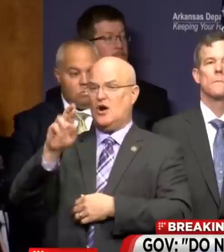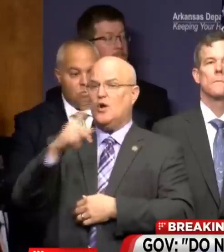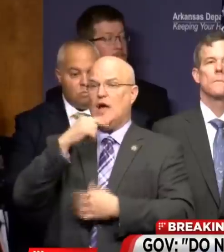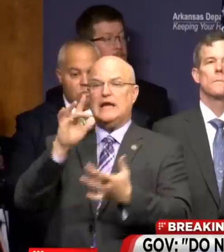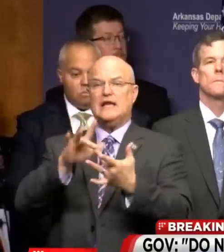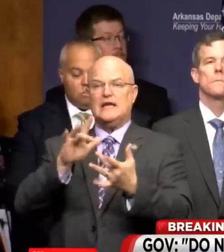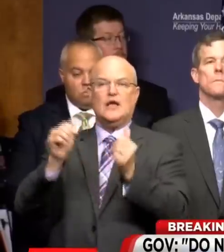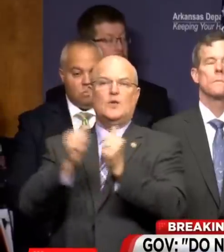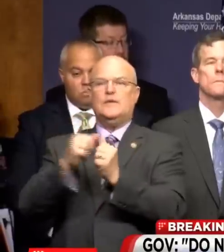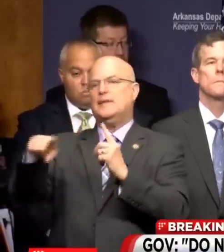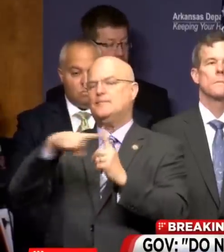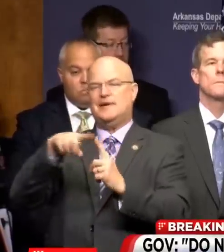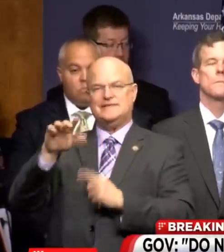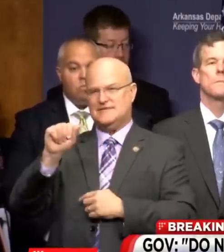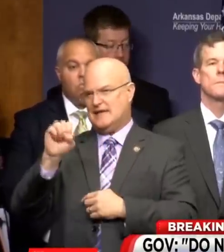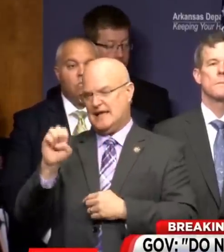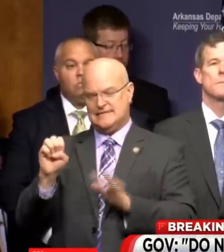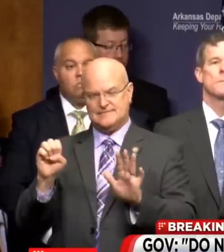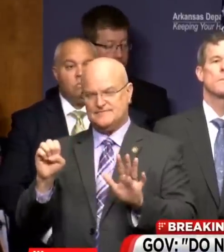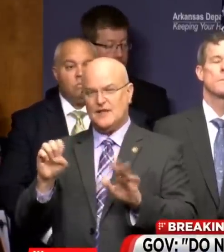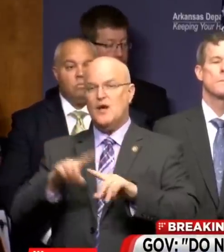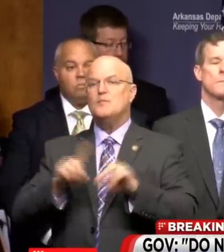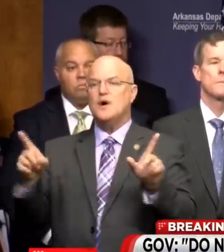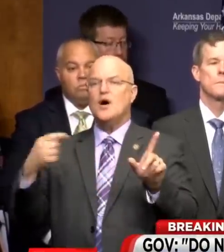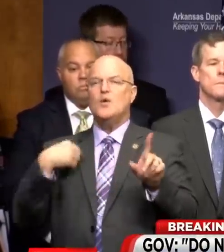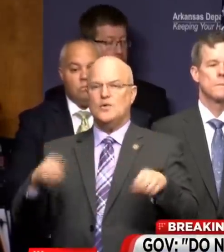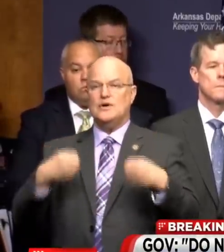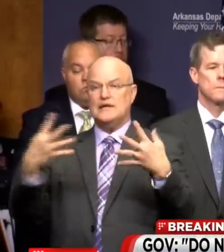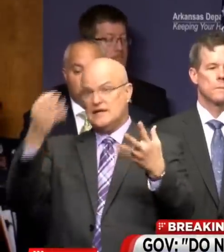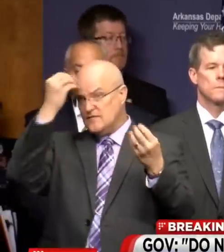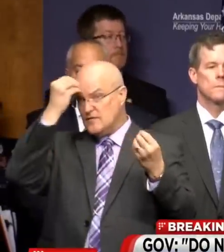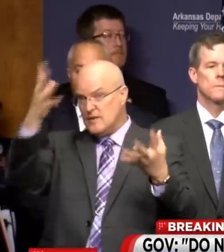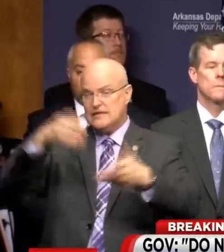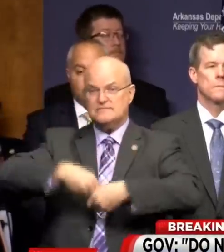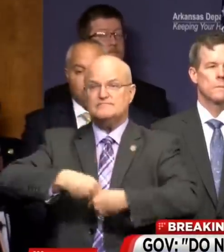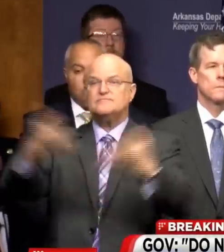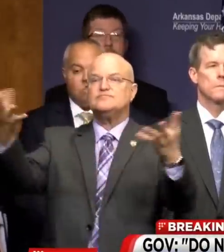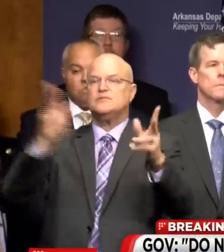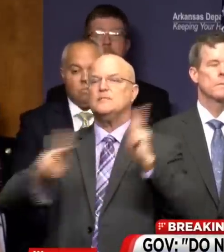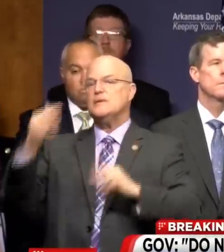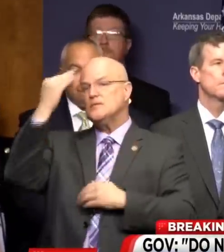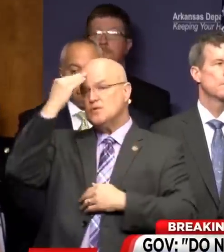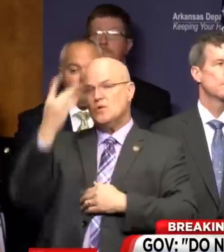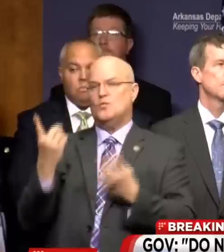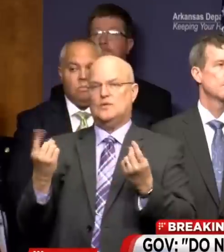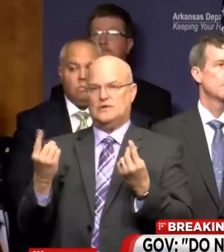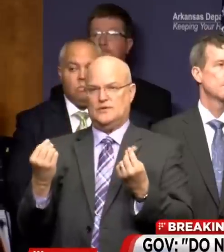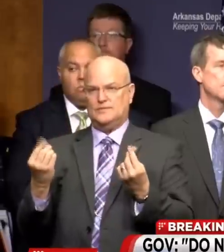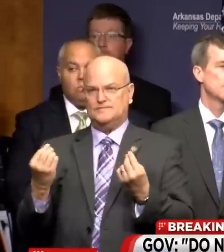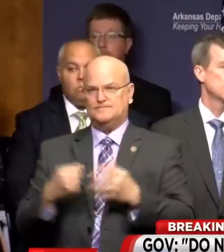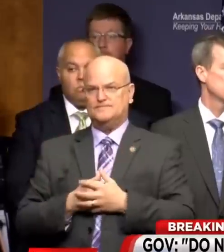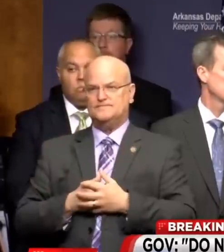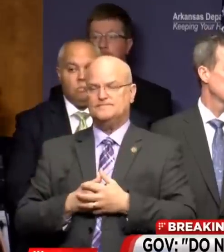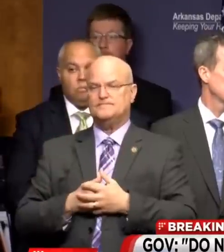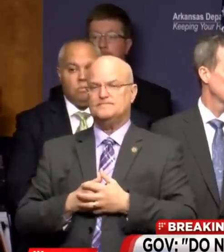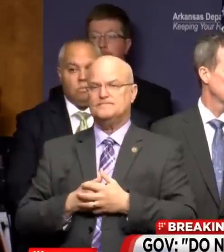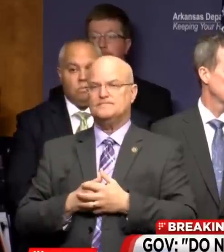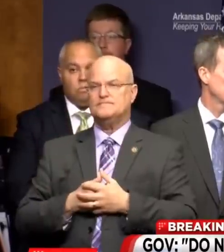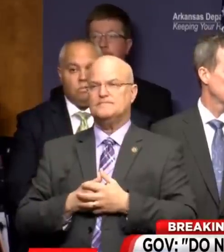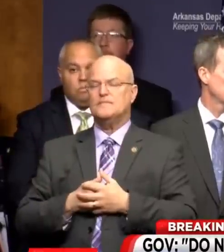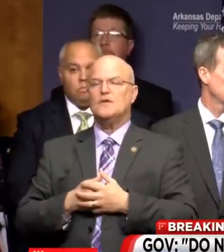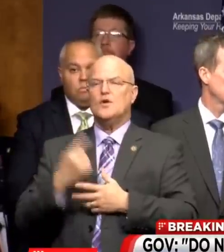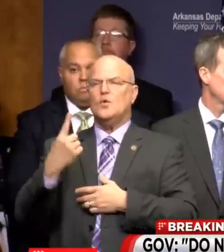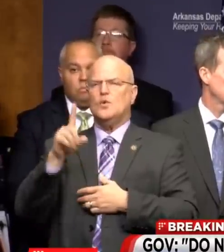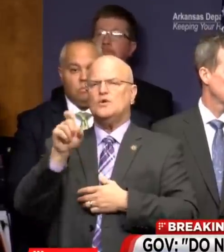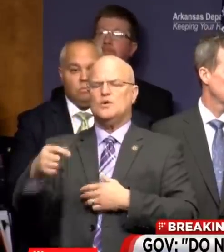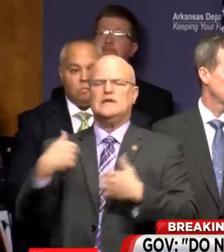had contact with a positive case, but we'll give that information out so people know what to do. Lastly, a question